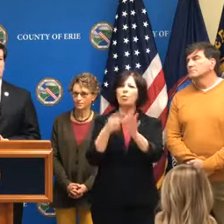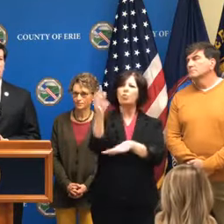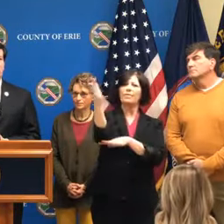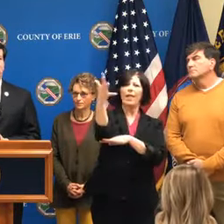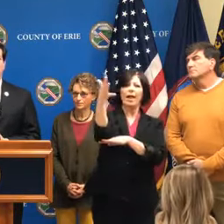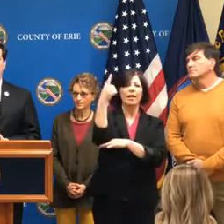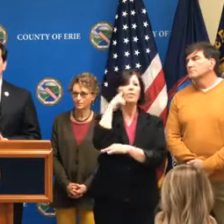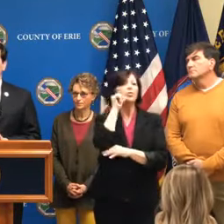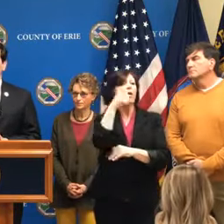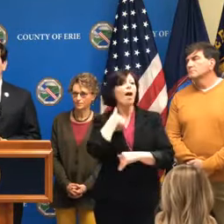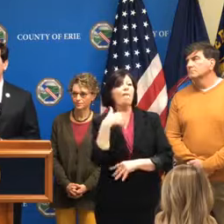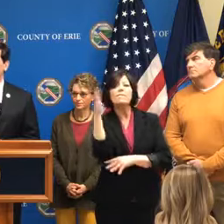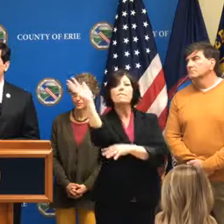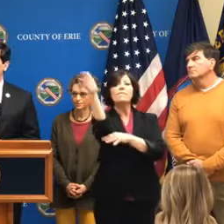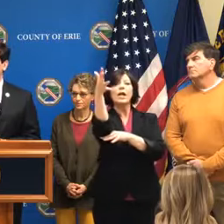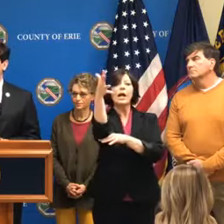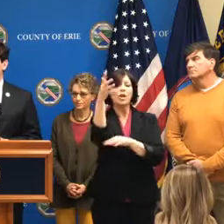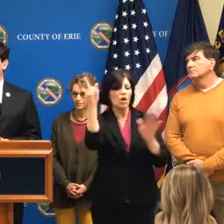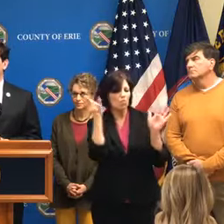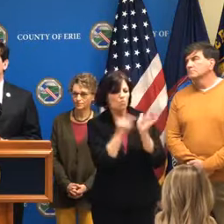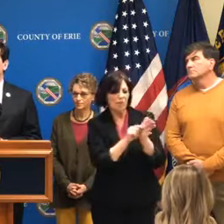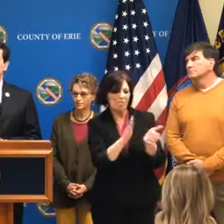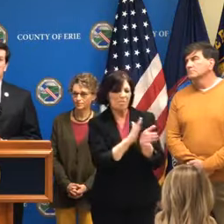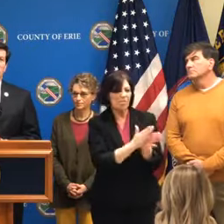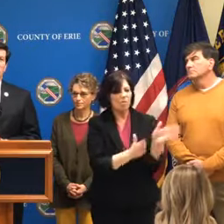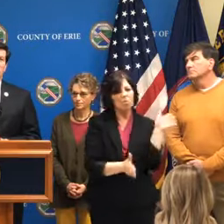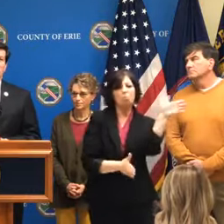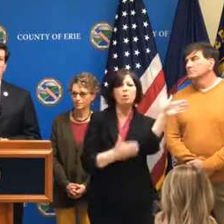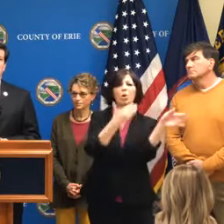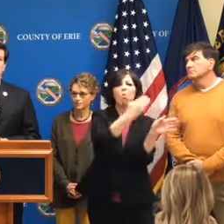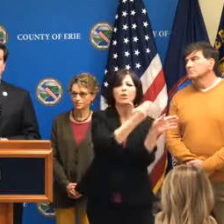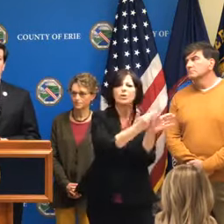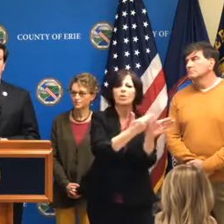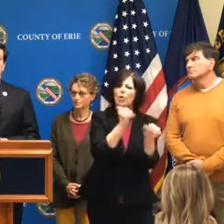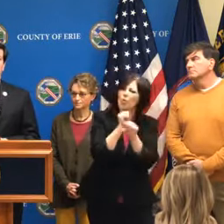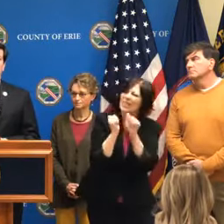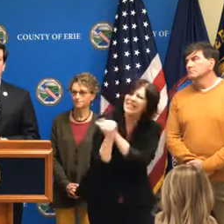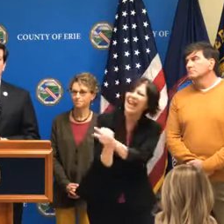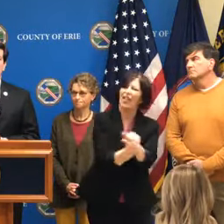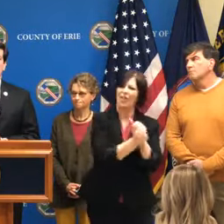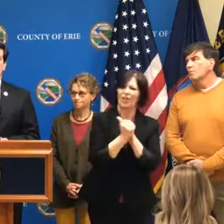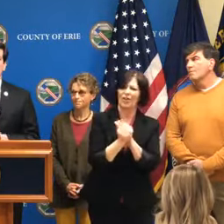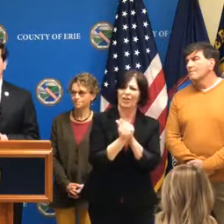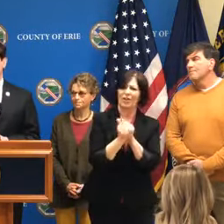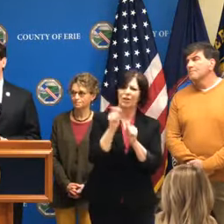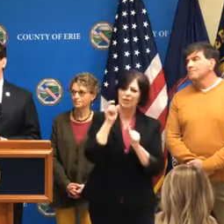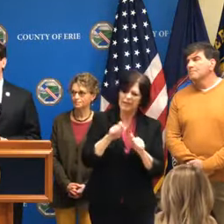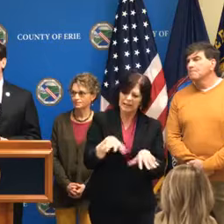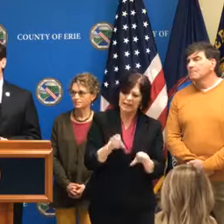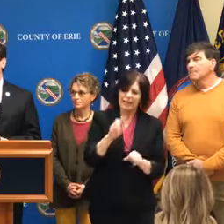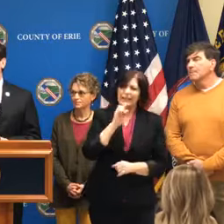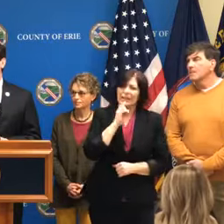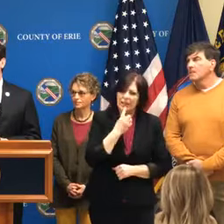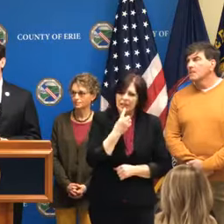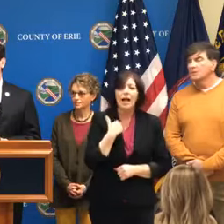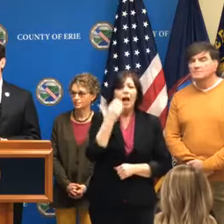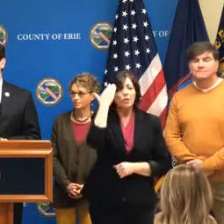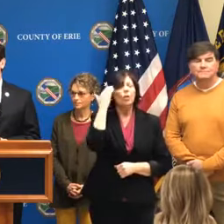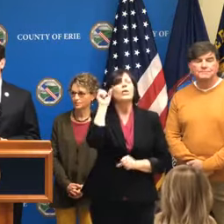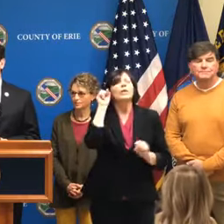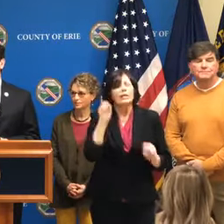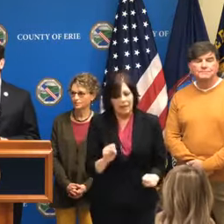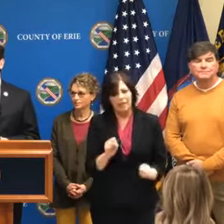you don't have a flagpole, print out an American flag and put it in your window. Let's work together, folks. We need to do this seriously, and I know if we do, we will get